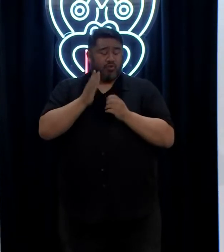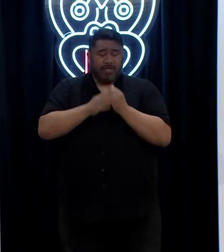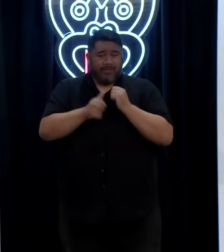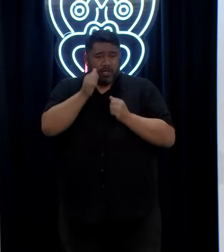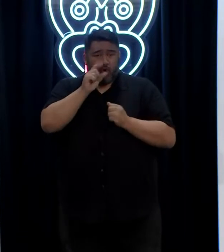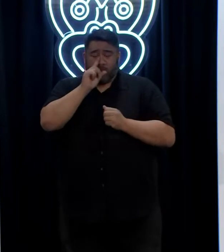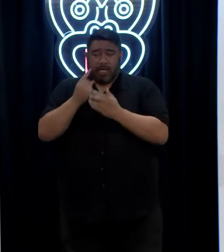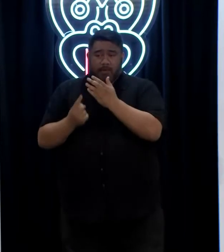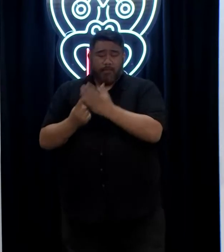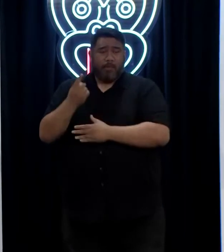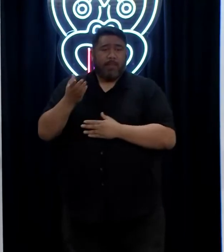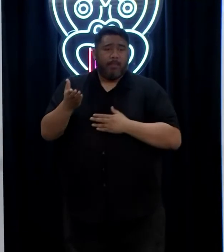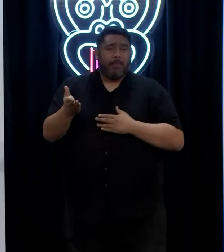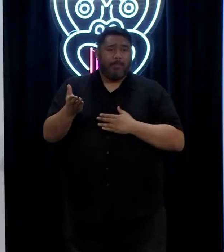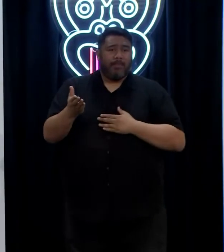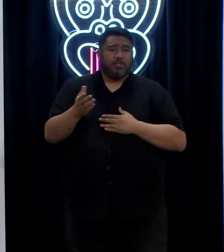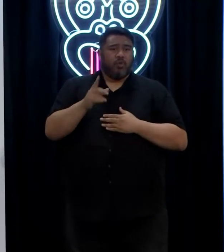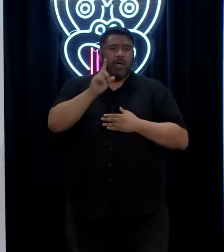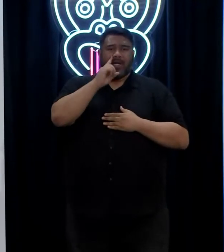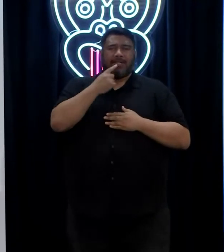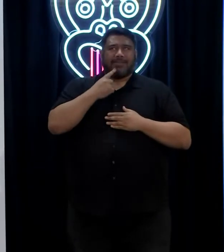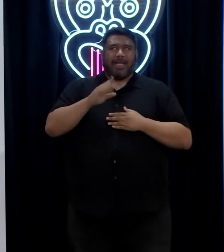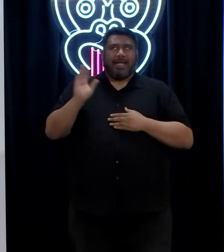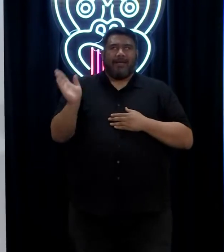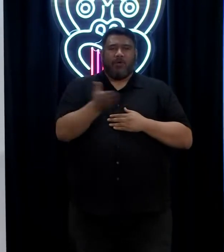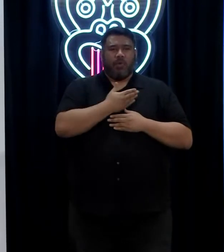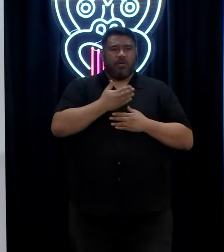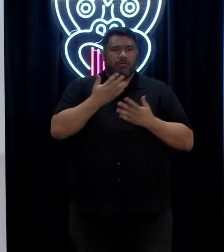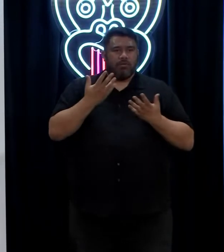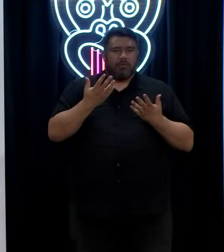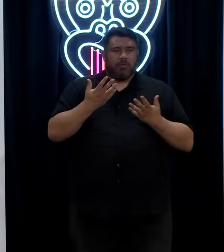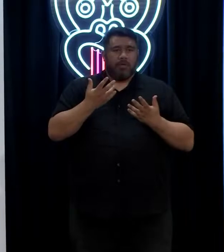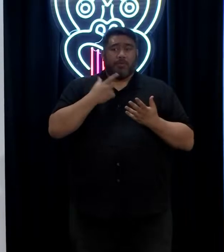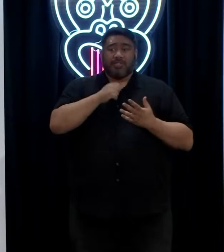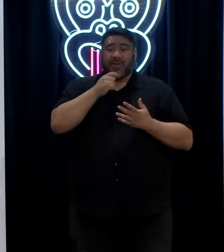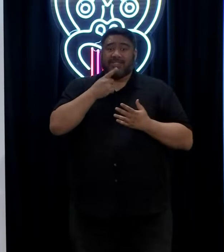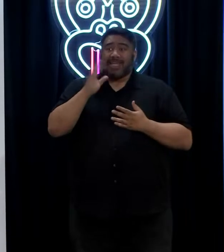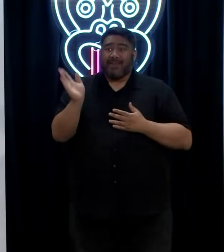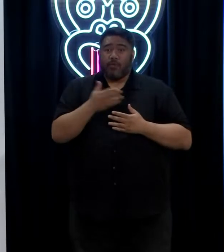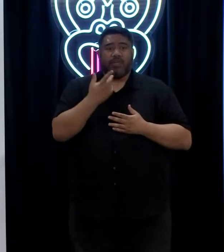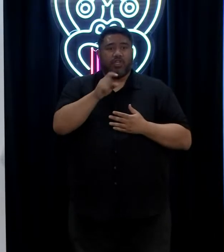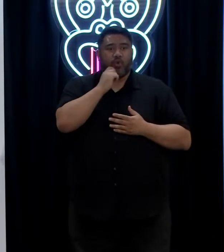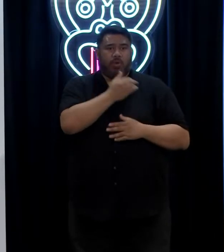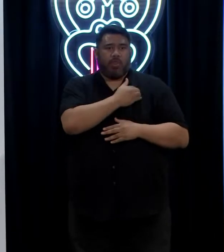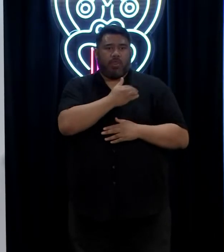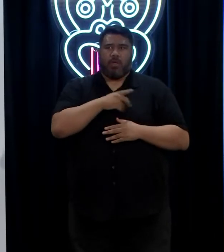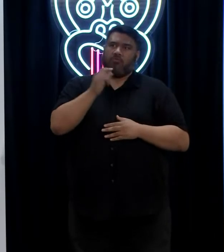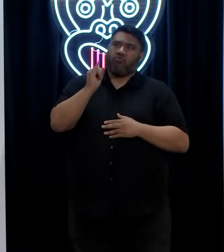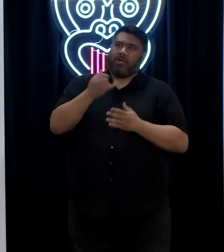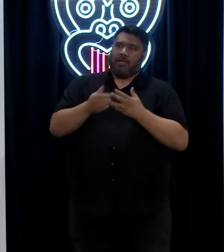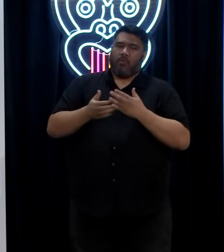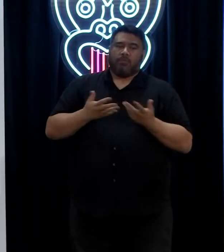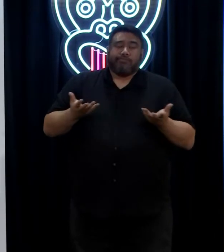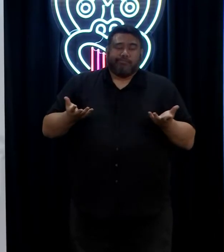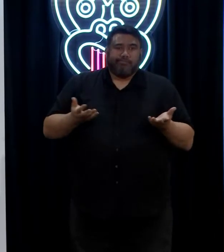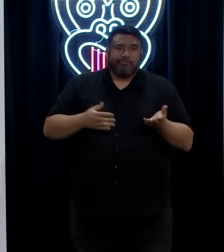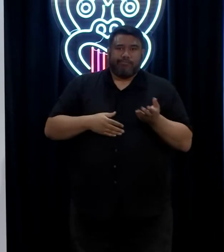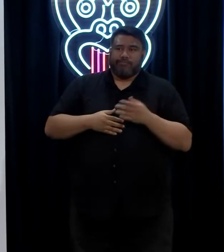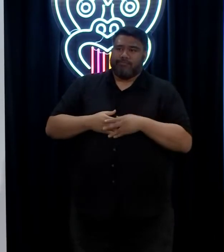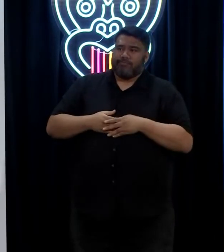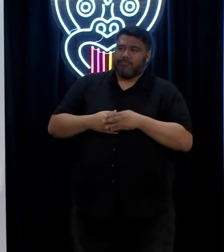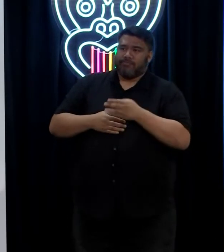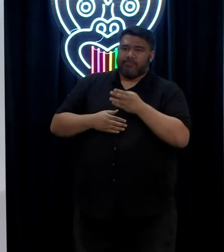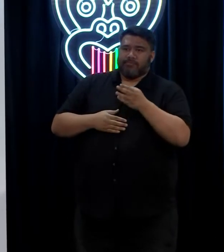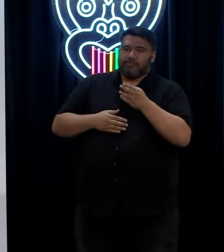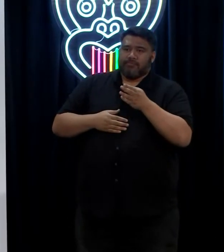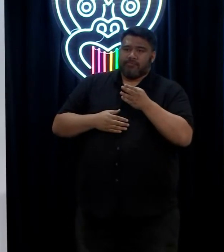be. I'm just trying to make sure I don't say it's everyone, and then you'll no doubt come to me with one where it's not. And so I just want to make sure we cover that. Benedict, Mikey?